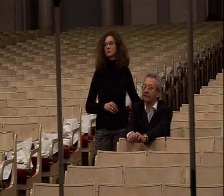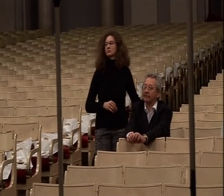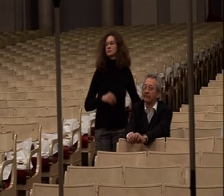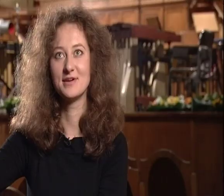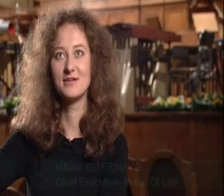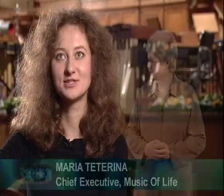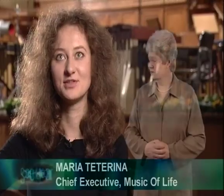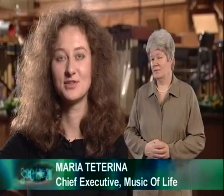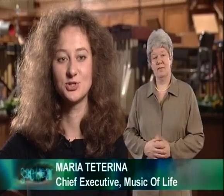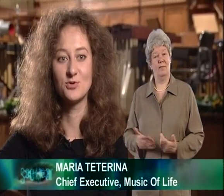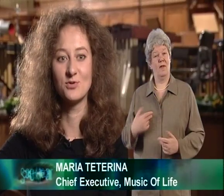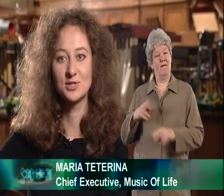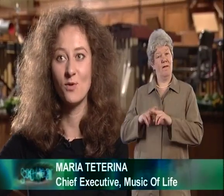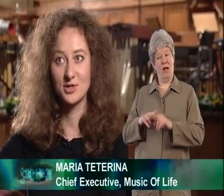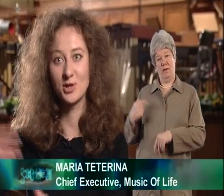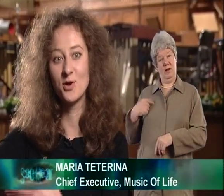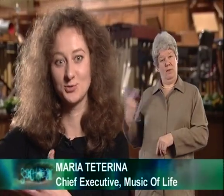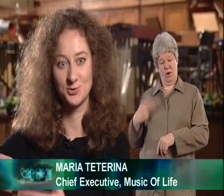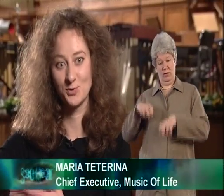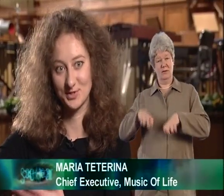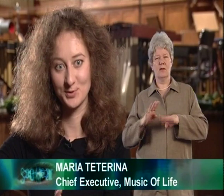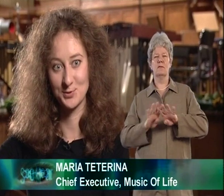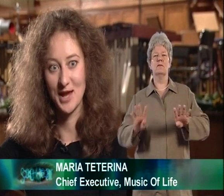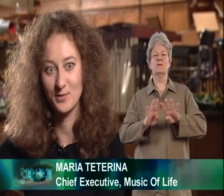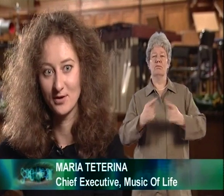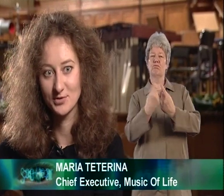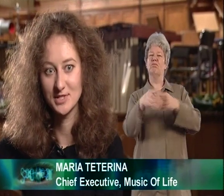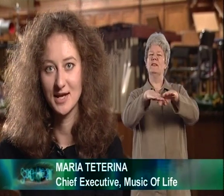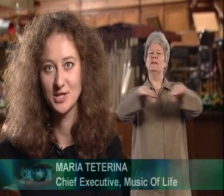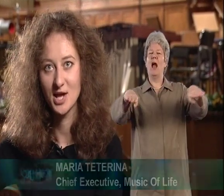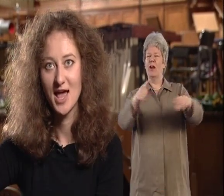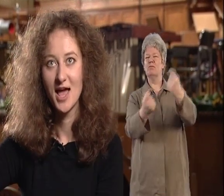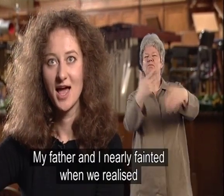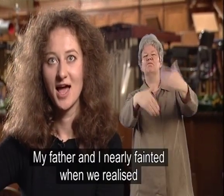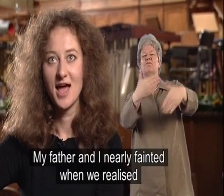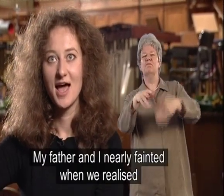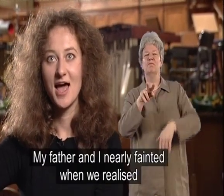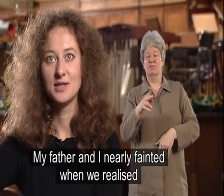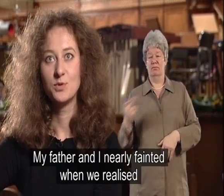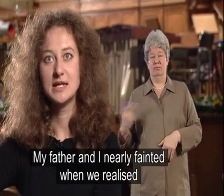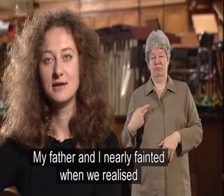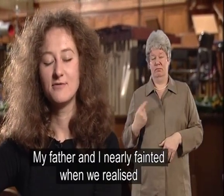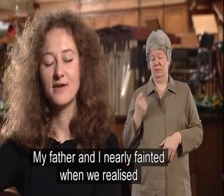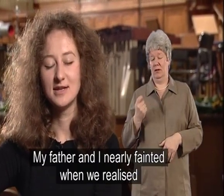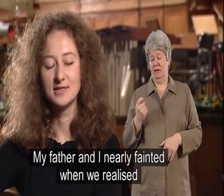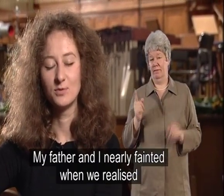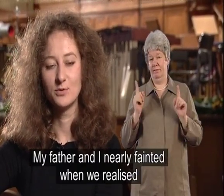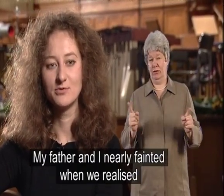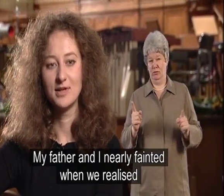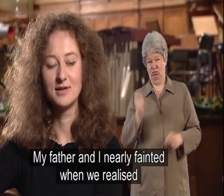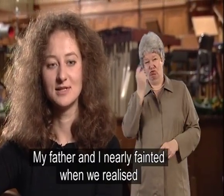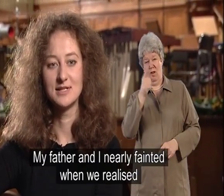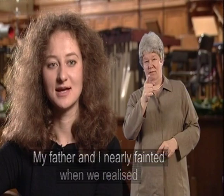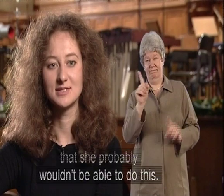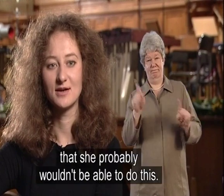father and I were sitting there in the stalls, quite close to what was happening on stage. And we nearly fainted when